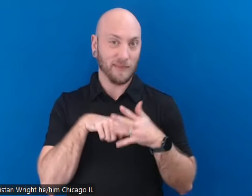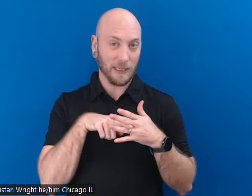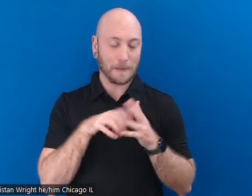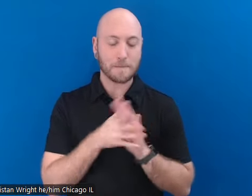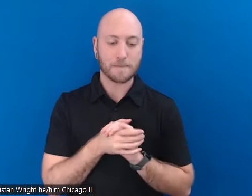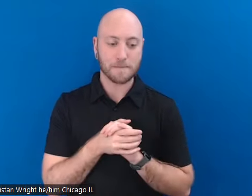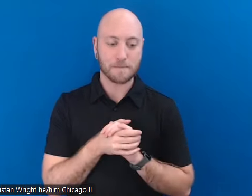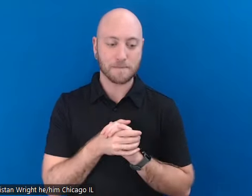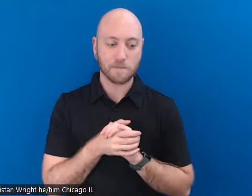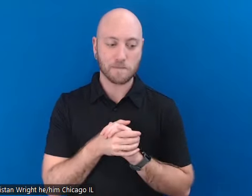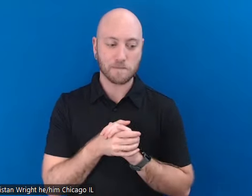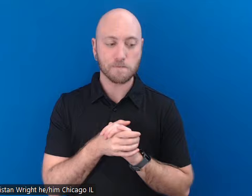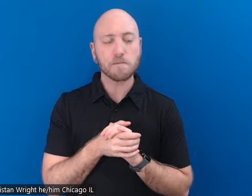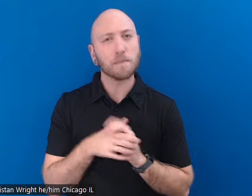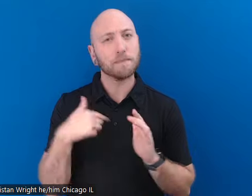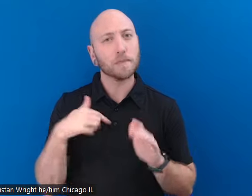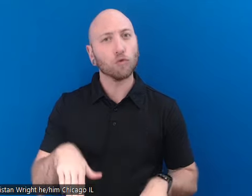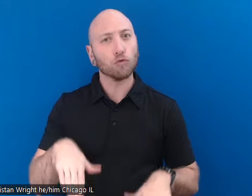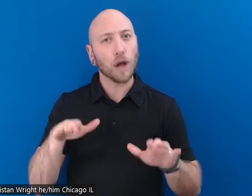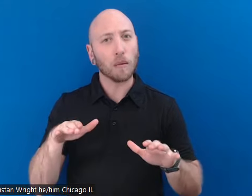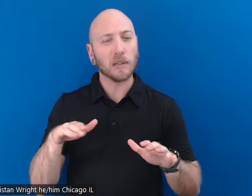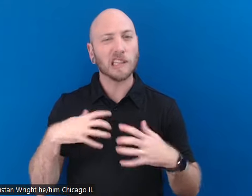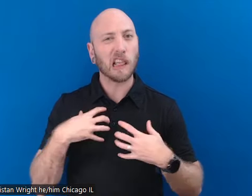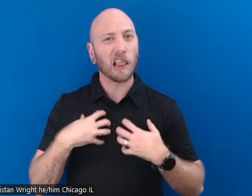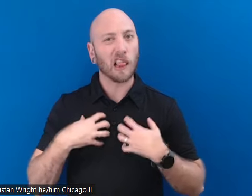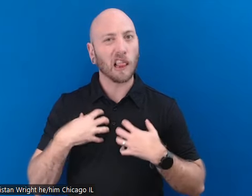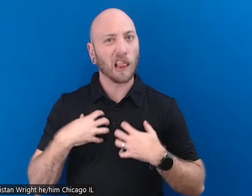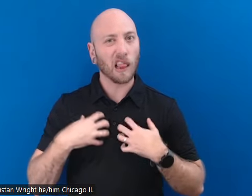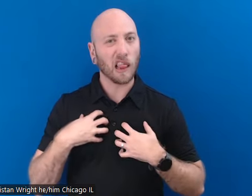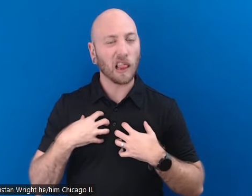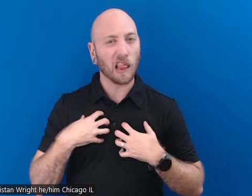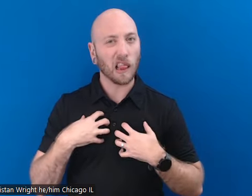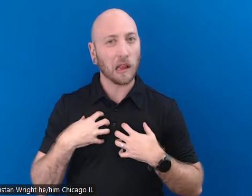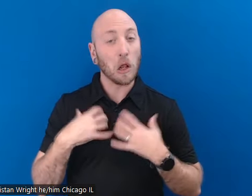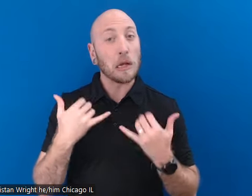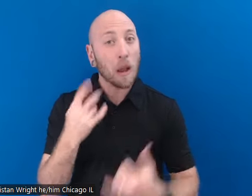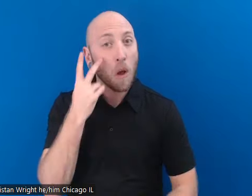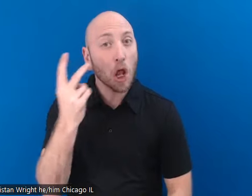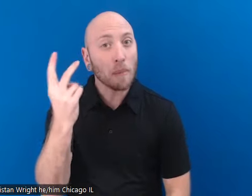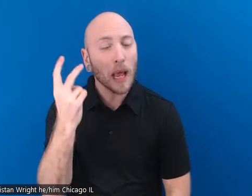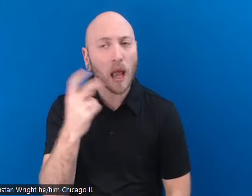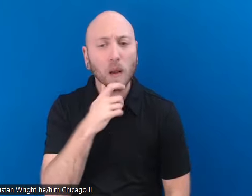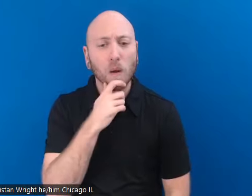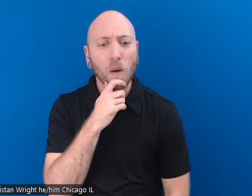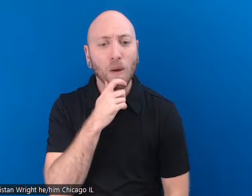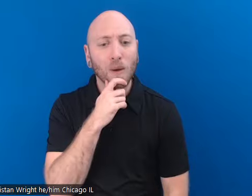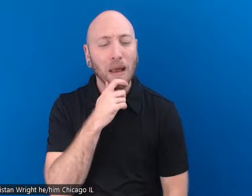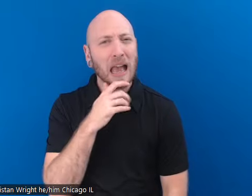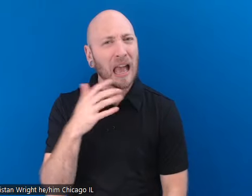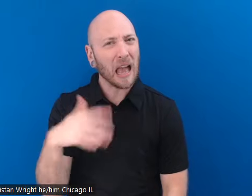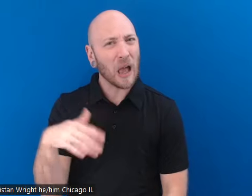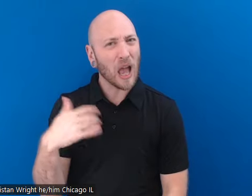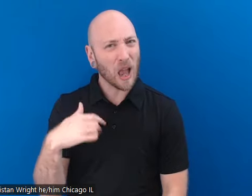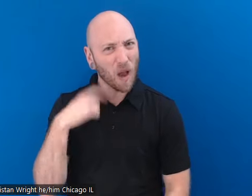restless child. And looking back on it, I see a lot of kind of signs of compulsive